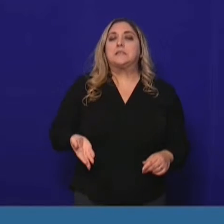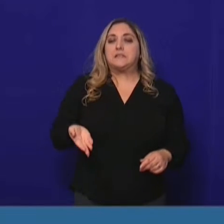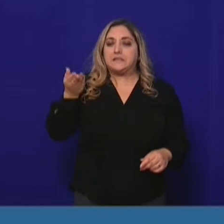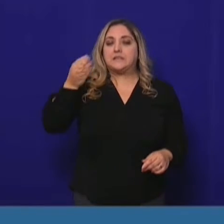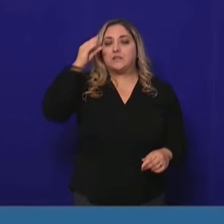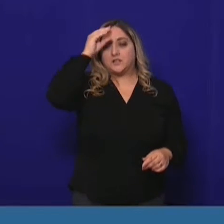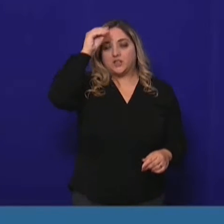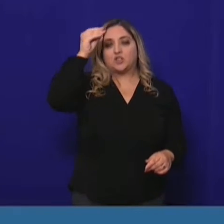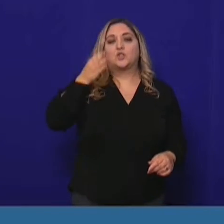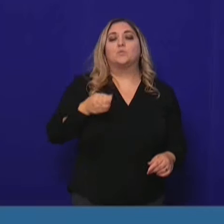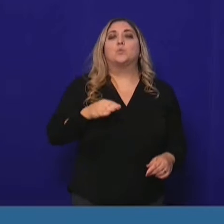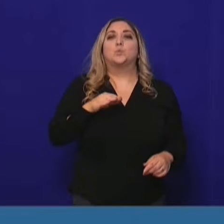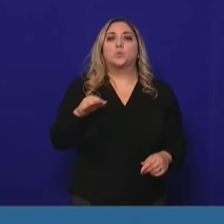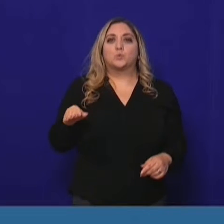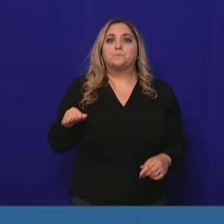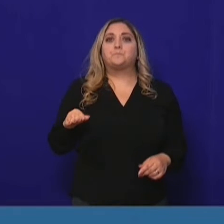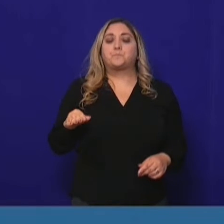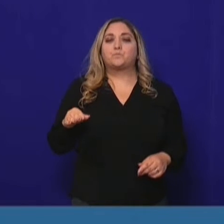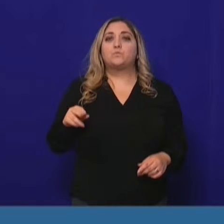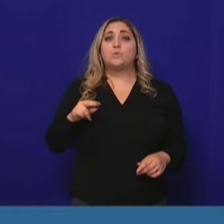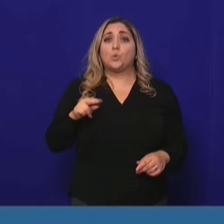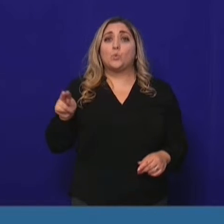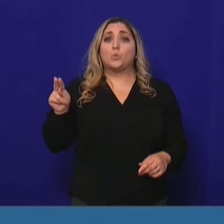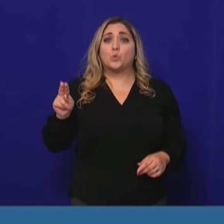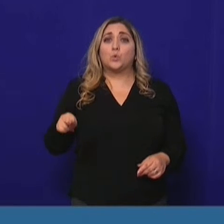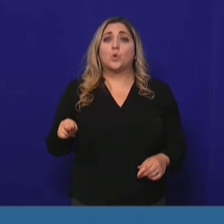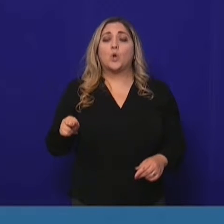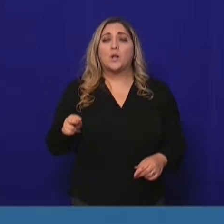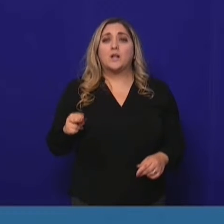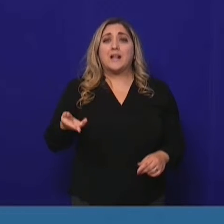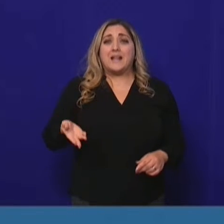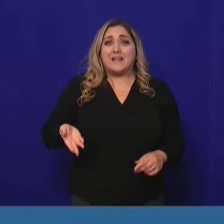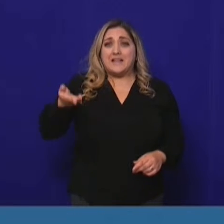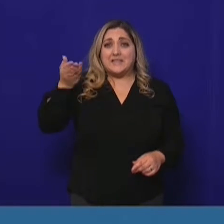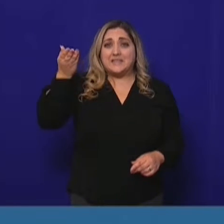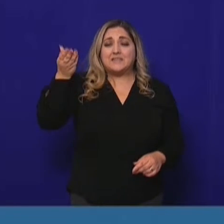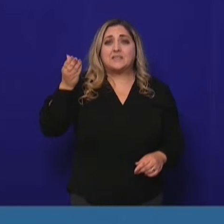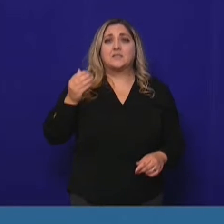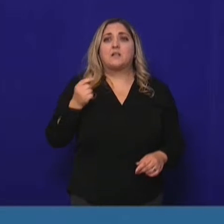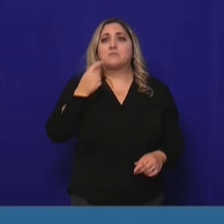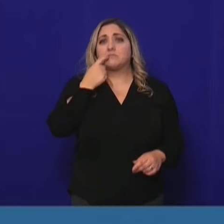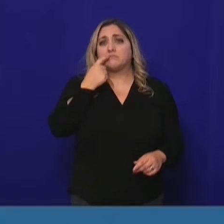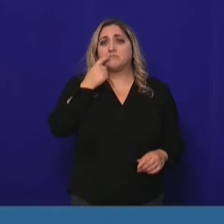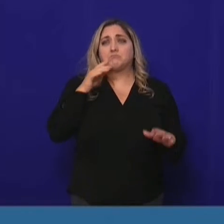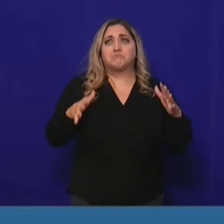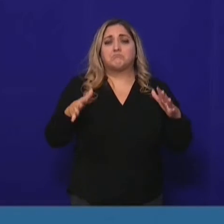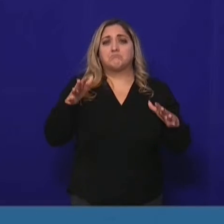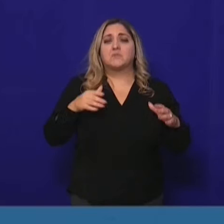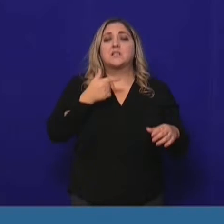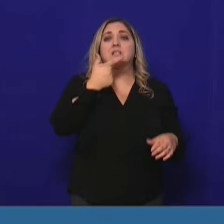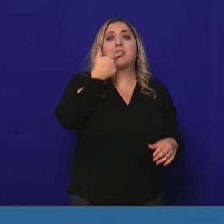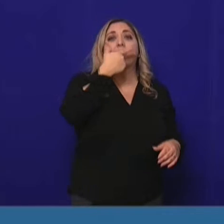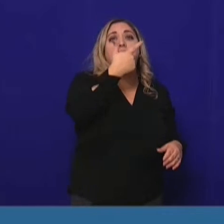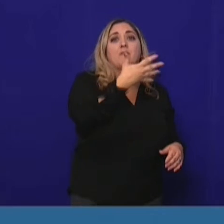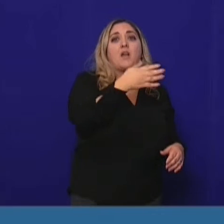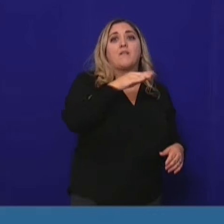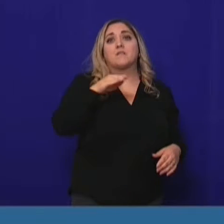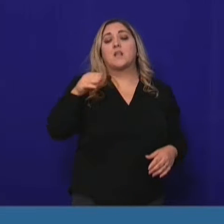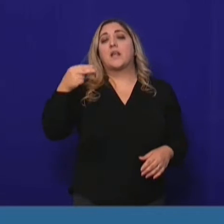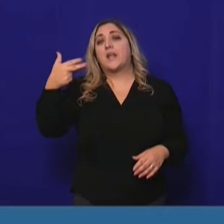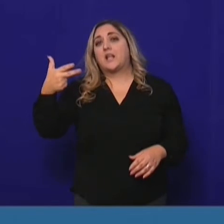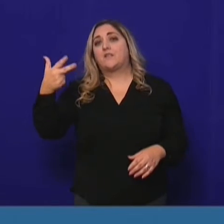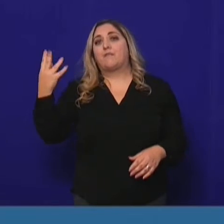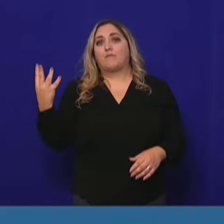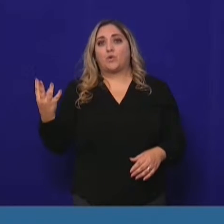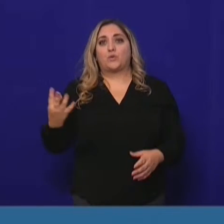każijiet fl-irġiel u l-iktar li kellna każijiet sa issa bħala mwiet kienu fil-age group bejn 75 u 84